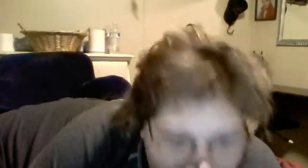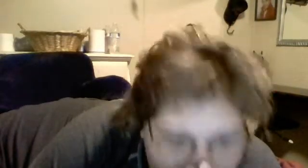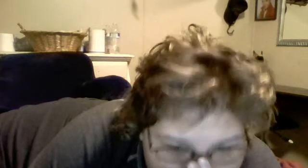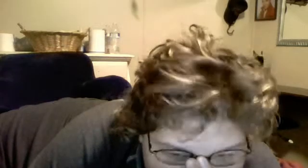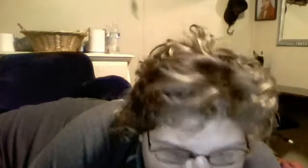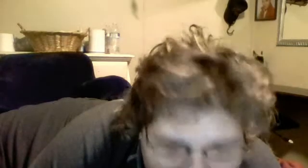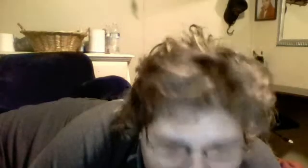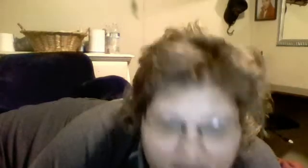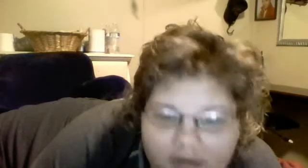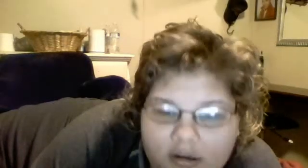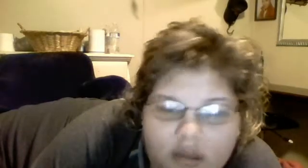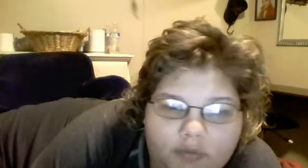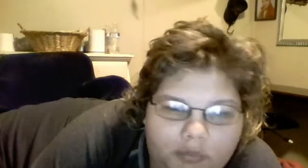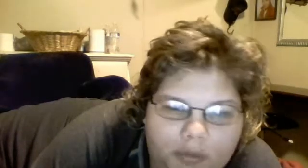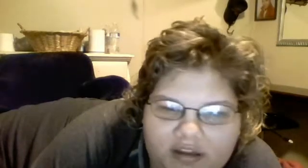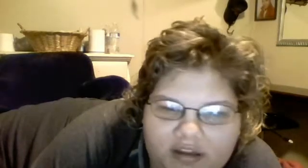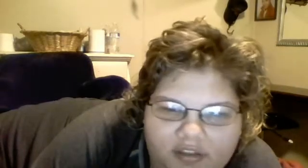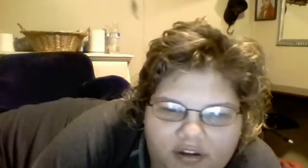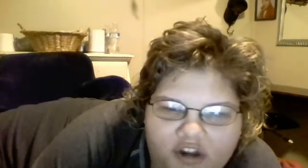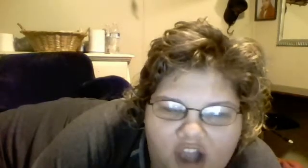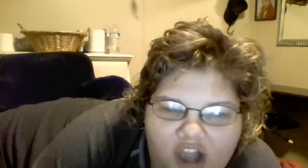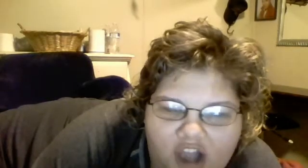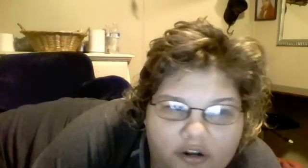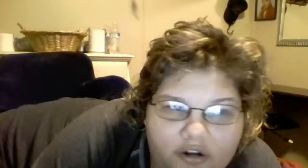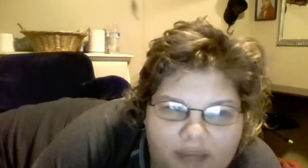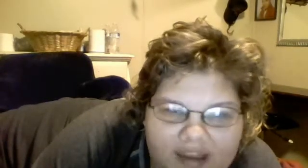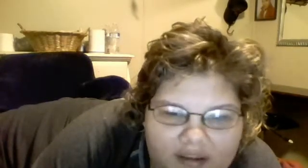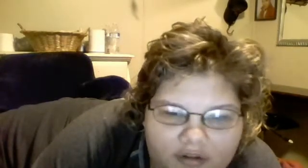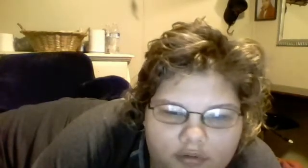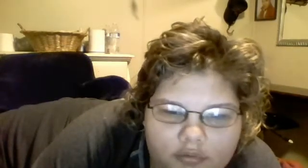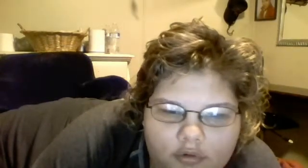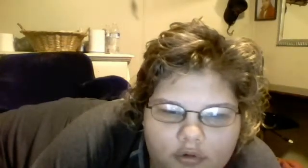But yeah, I mean, I love them. I mean, I think they're comically bad.